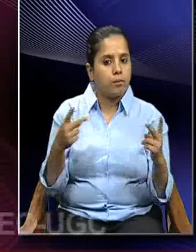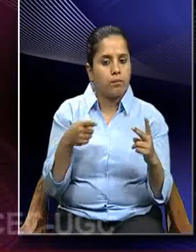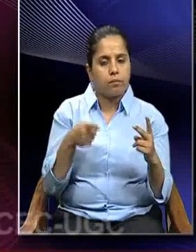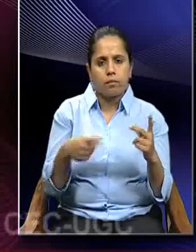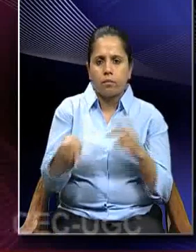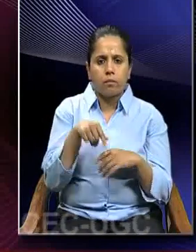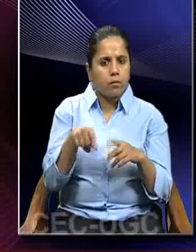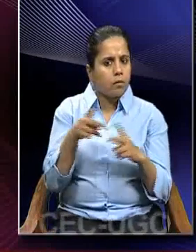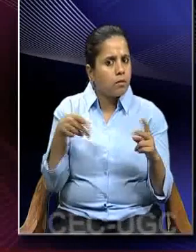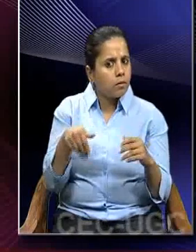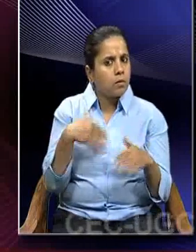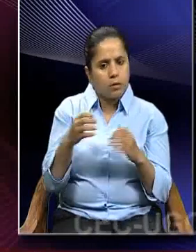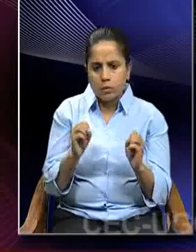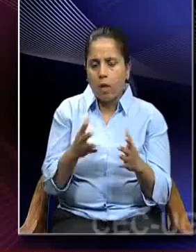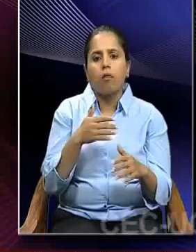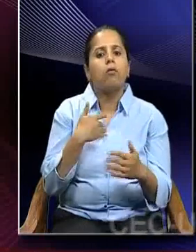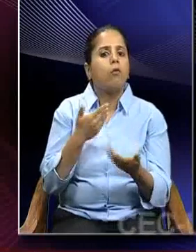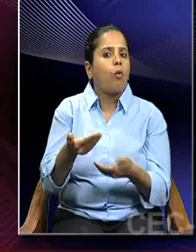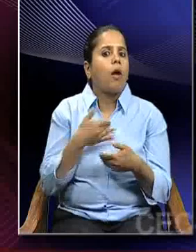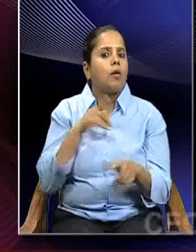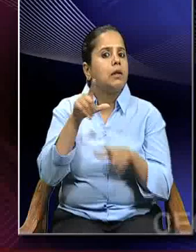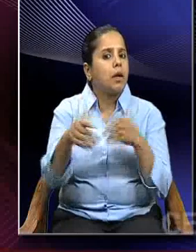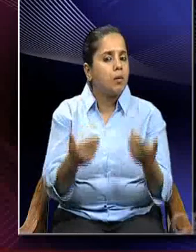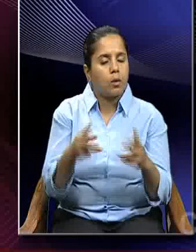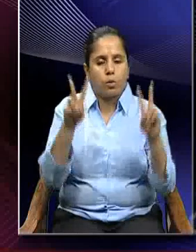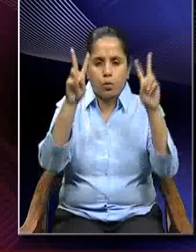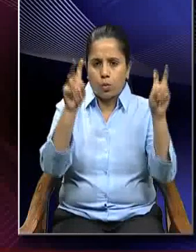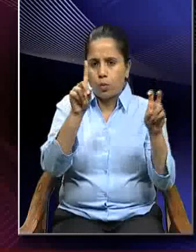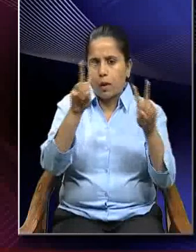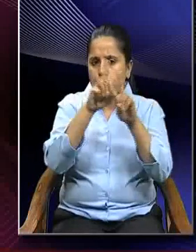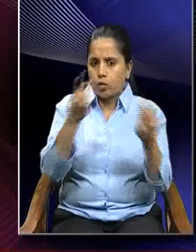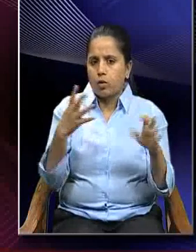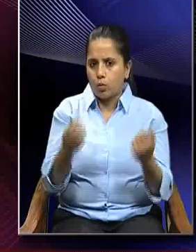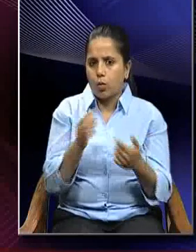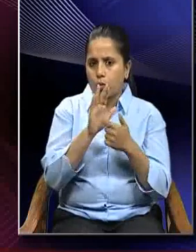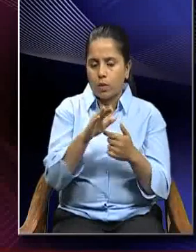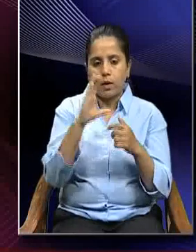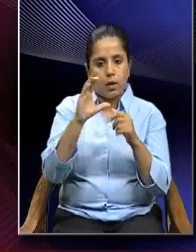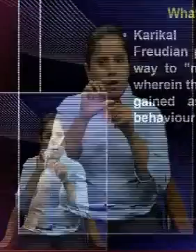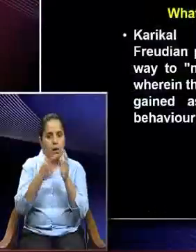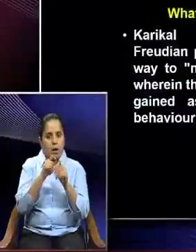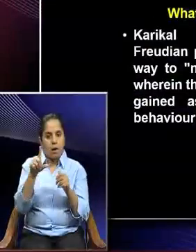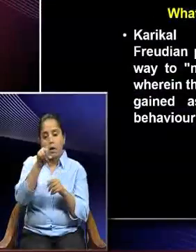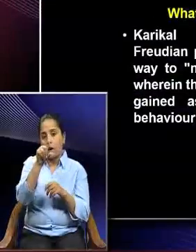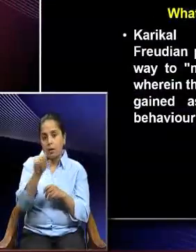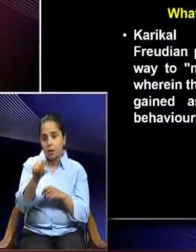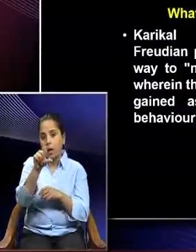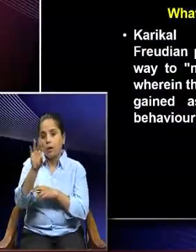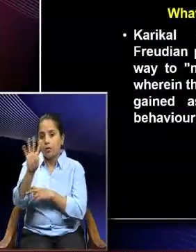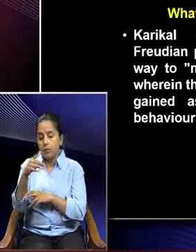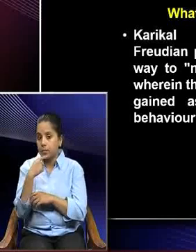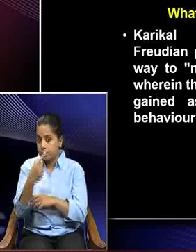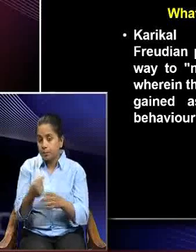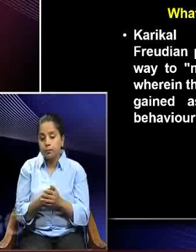step. I would like to quote one of the research here by Carrickle 1994, which